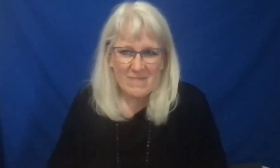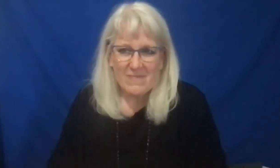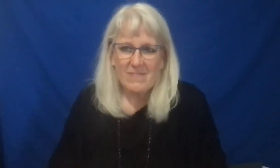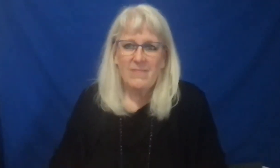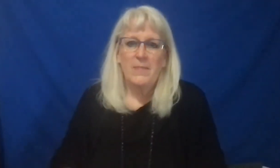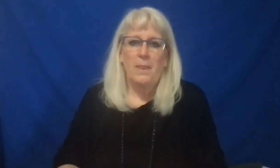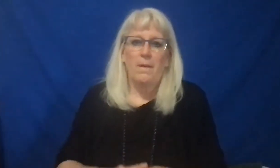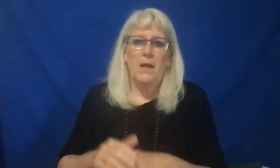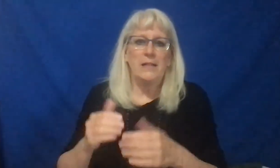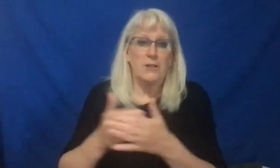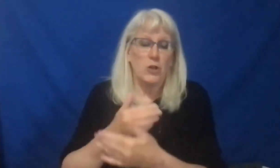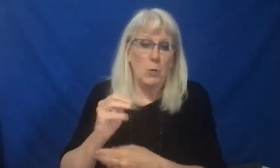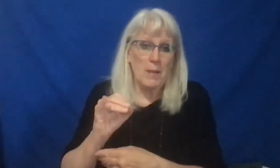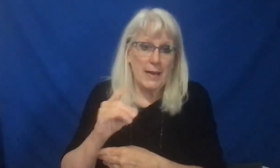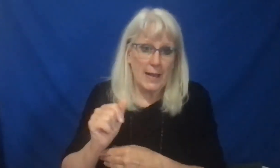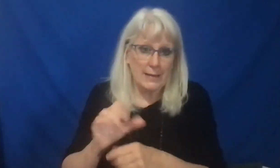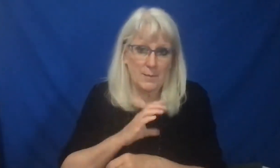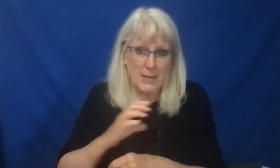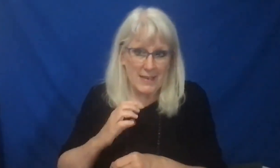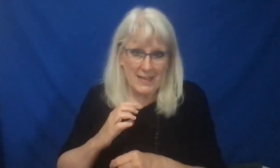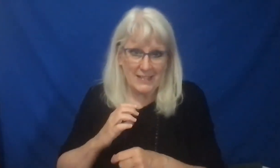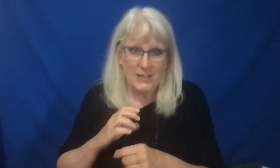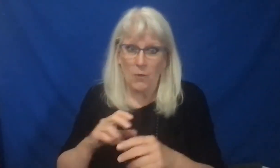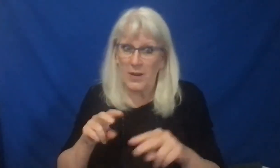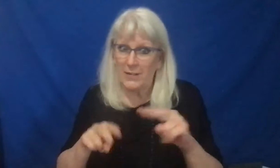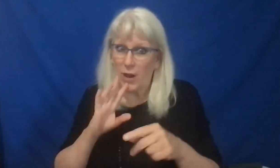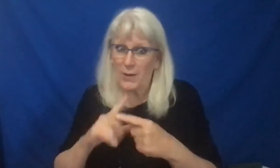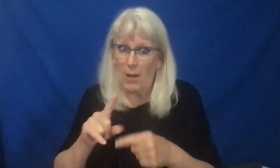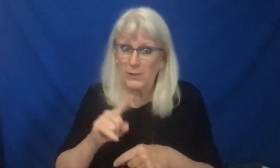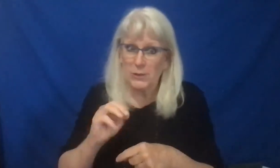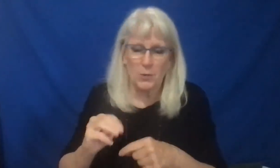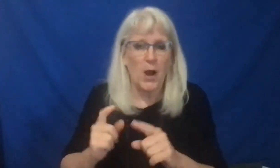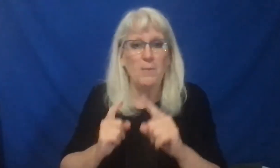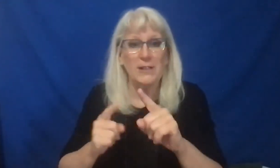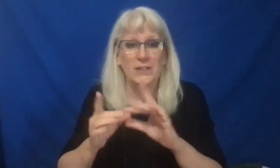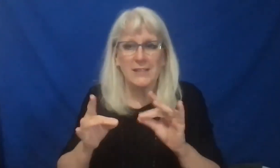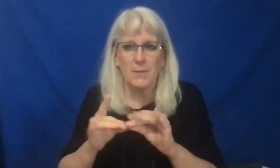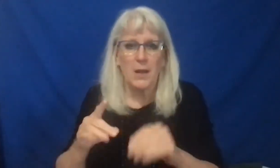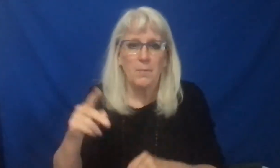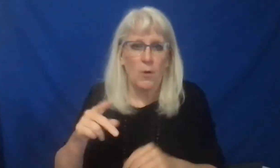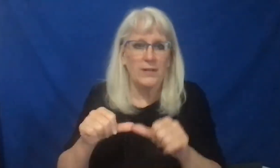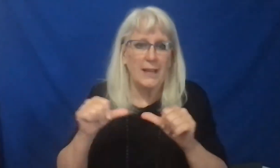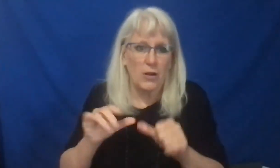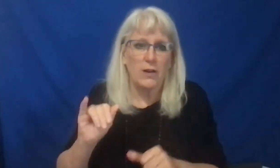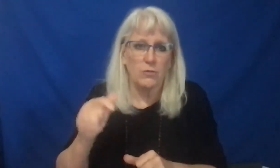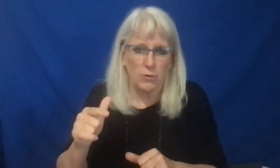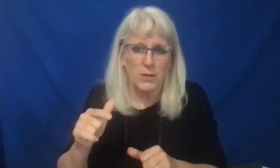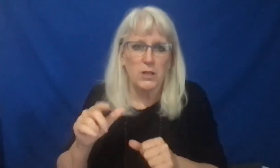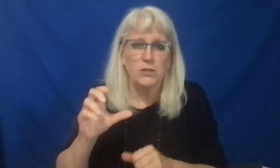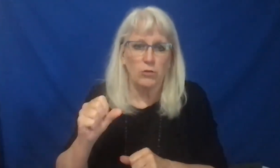Media Committee. It's relatively new, and our mission statement is Portland area intergroup social media committee